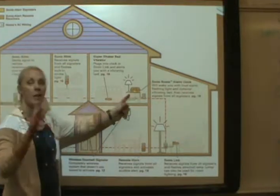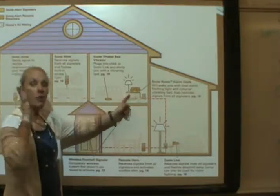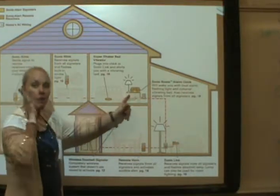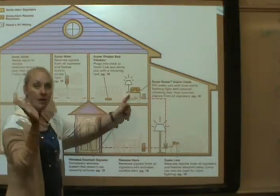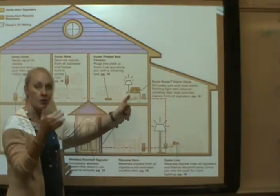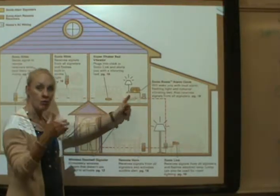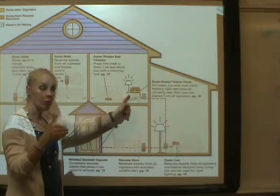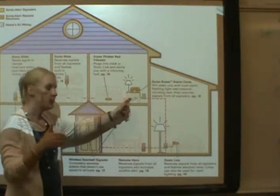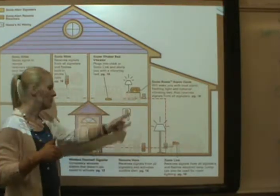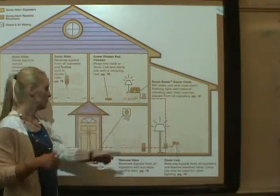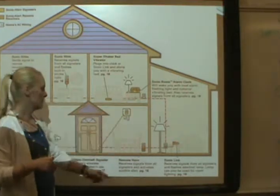the bedroom.